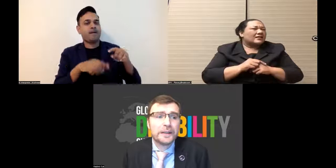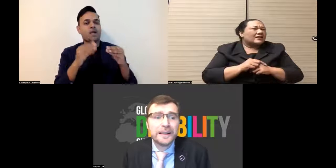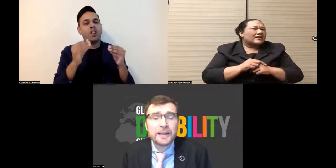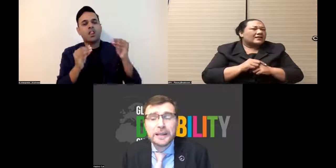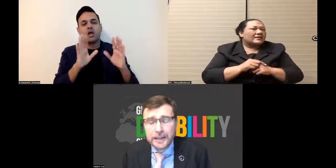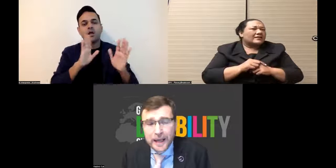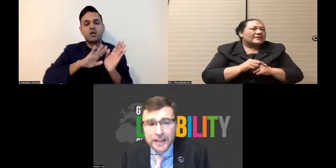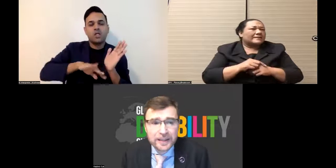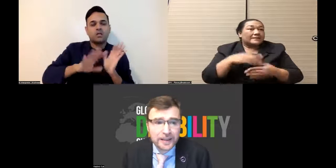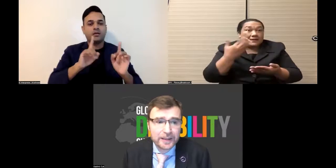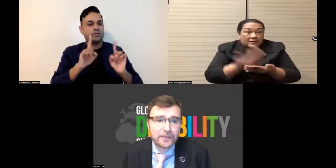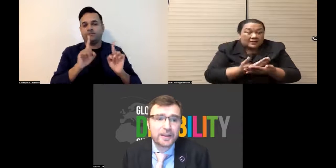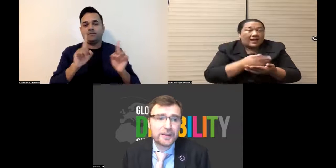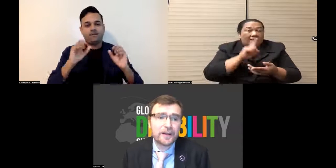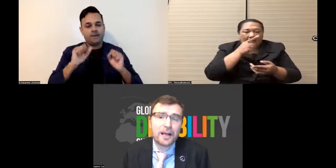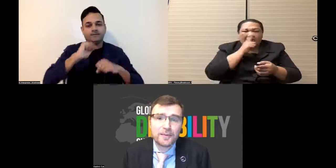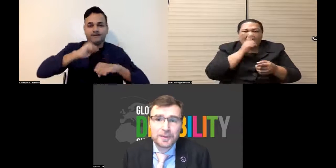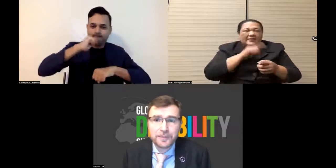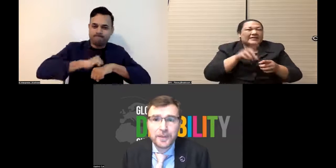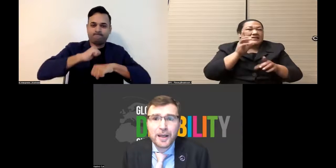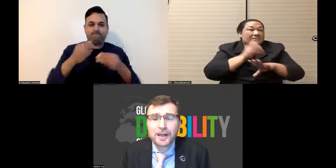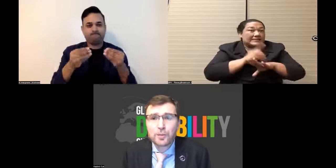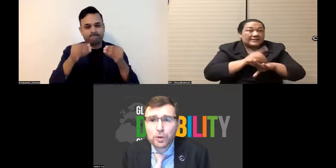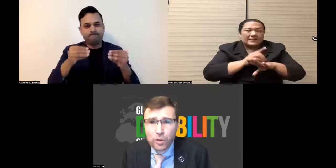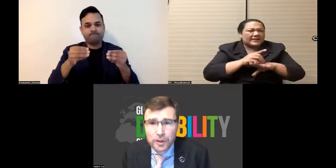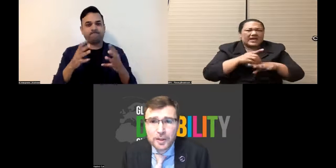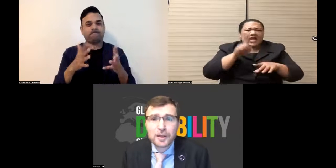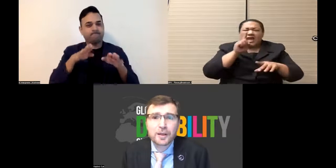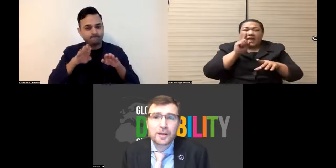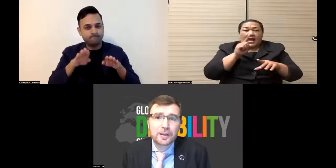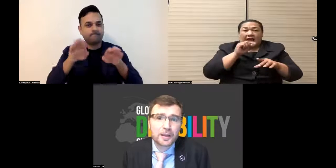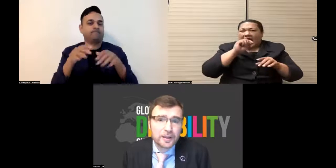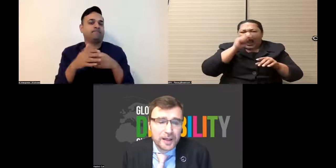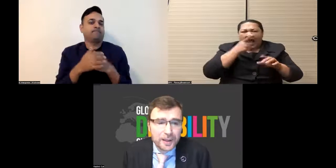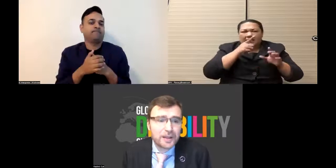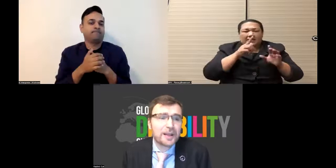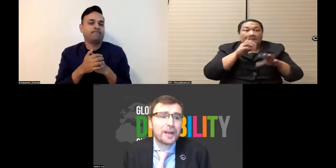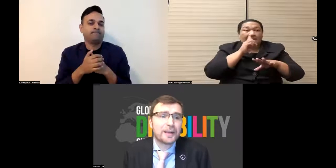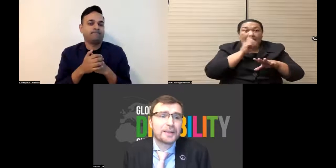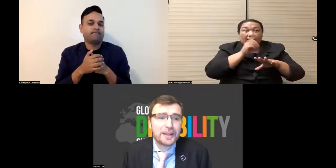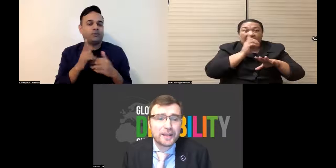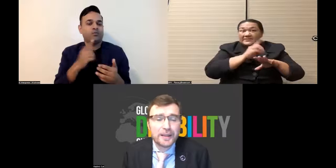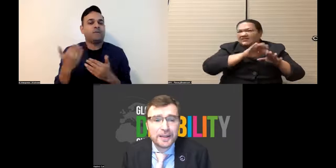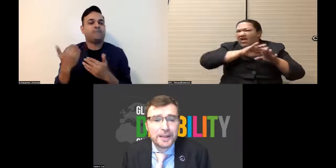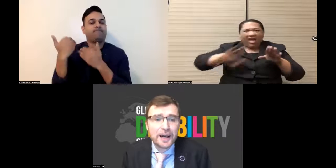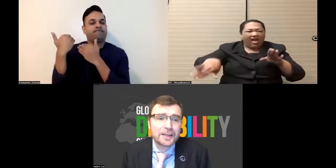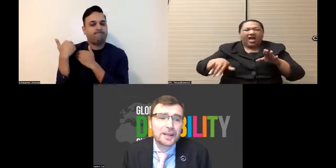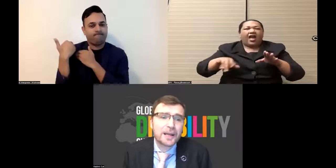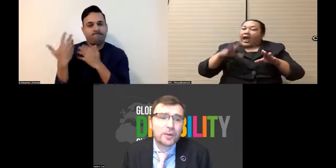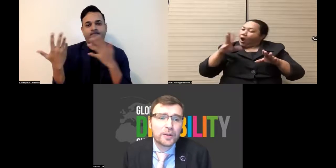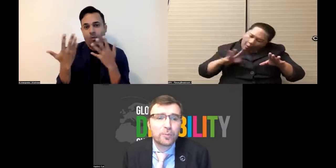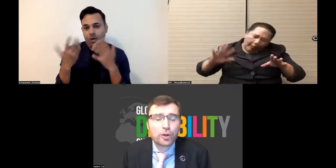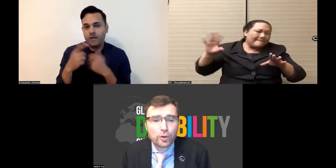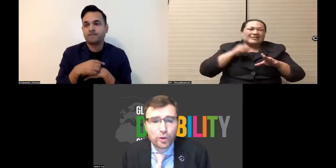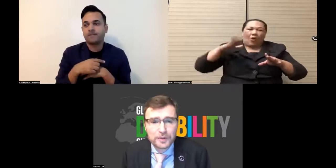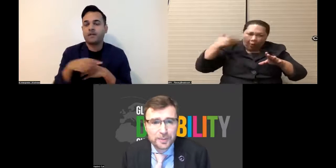anymore in anything that affects their lives. And I will join Sara Minkara and say that indeed, until